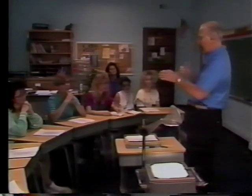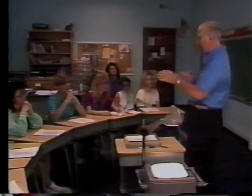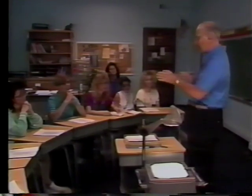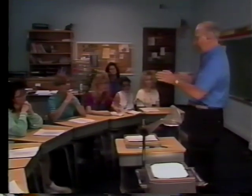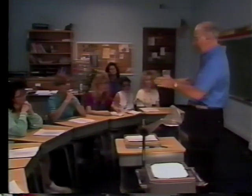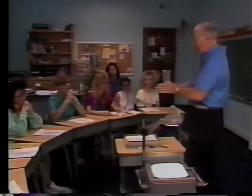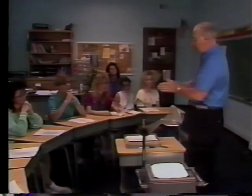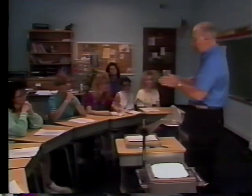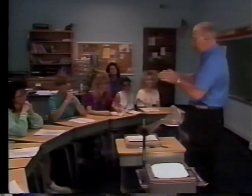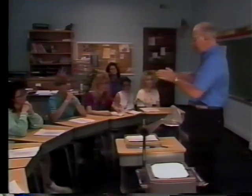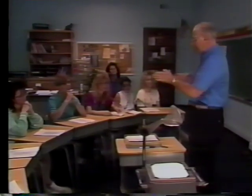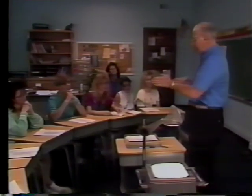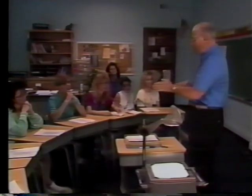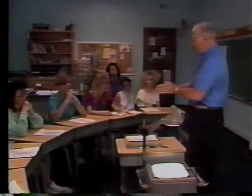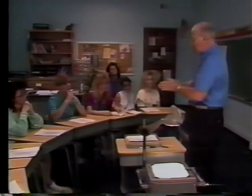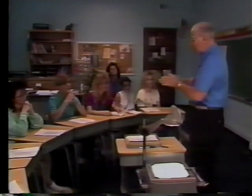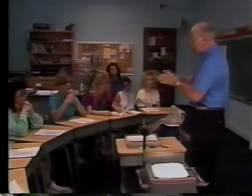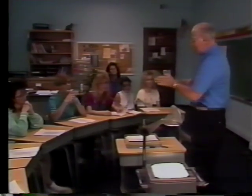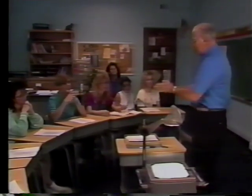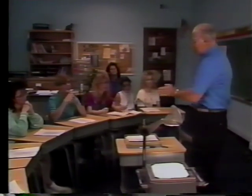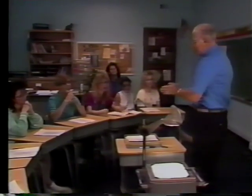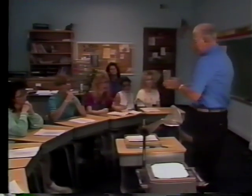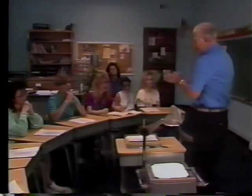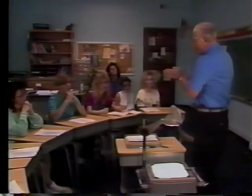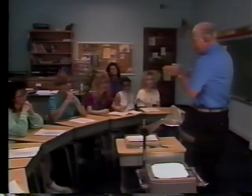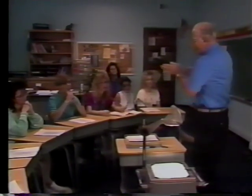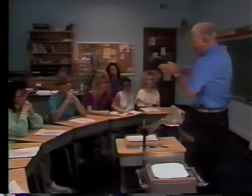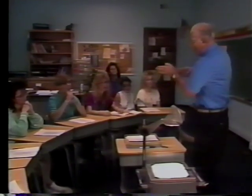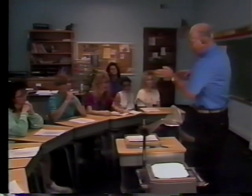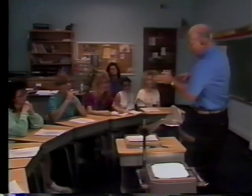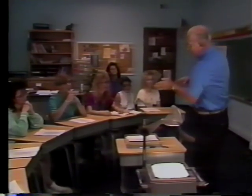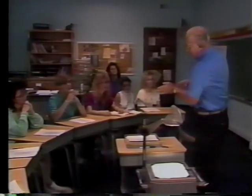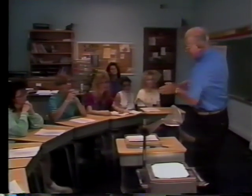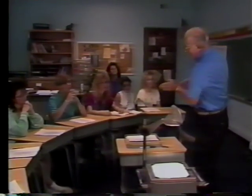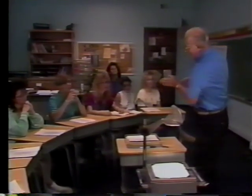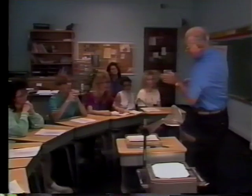And then throw this with us. Stop.